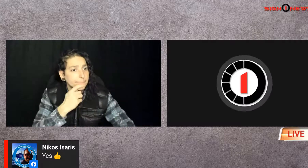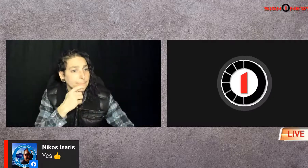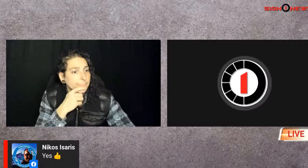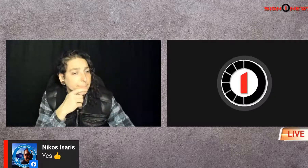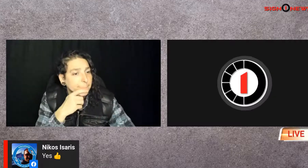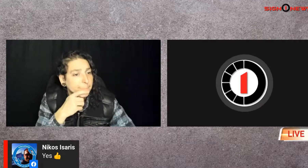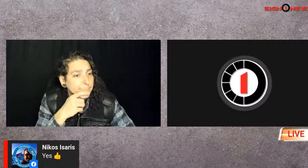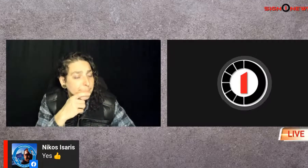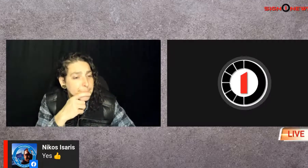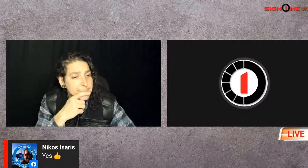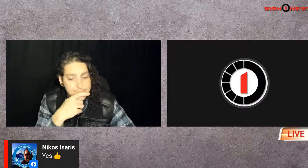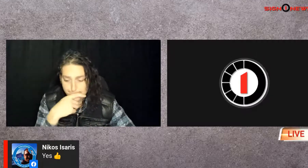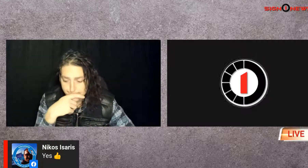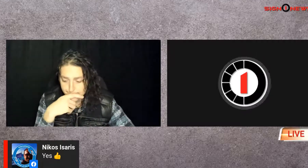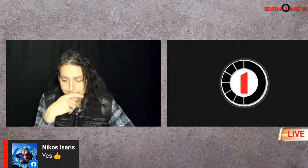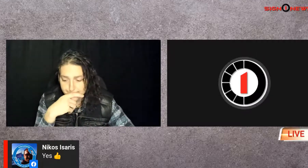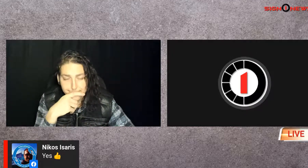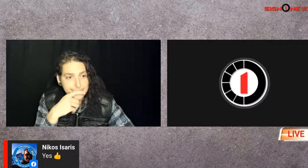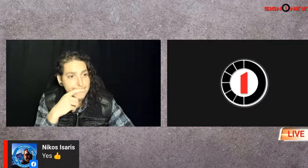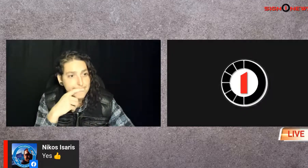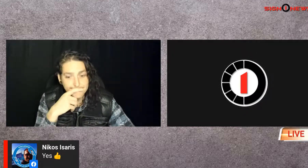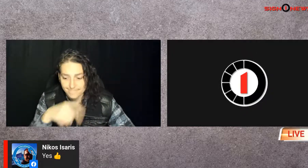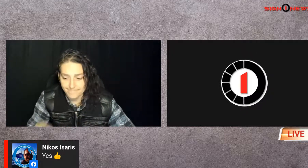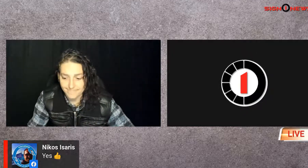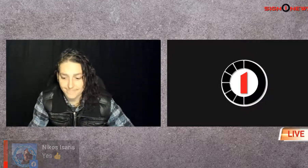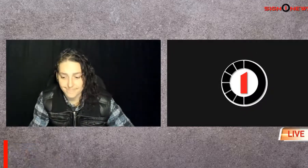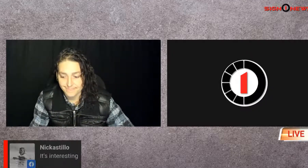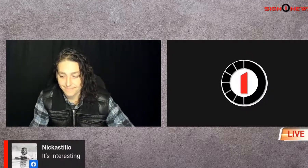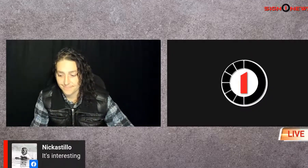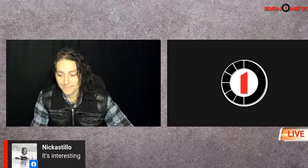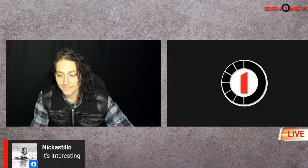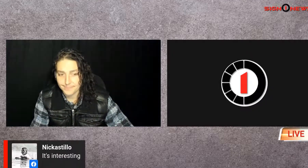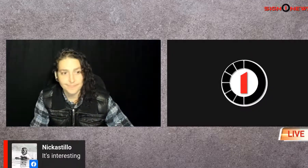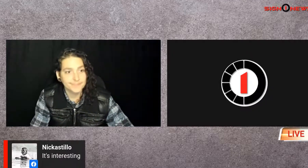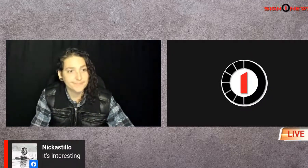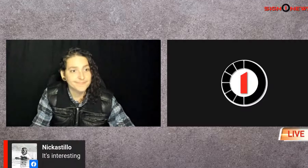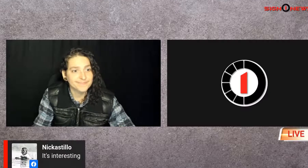Will you want to share why you think this is an important theme?